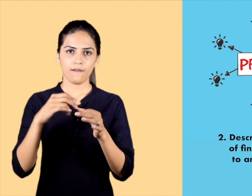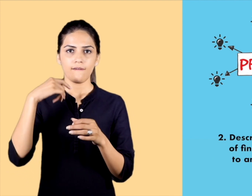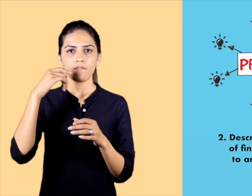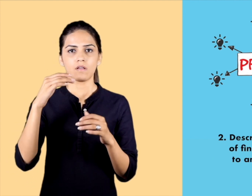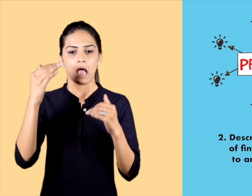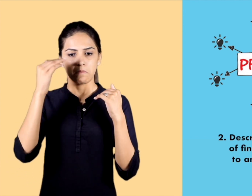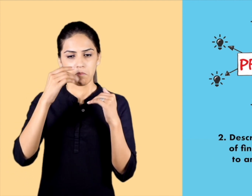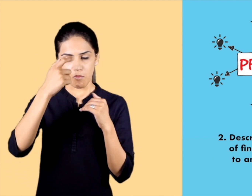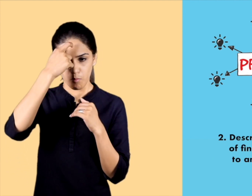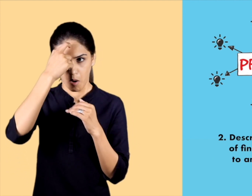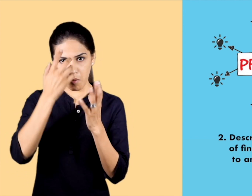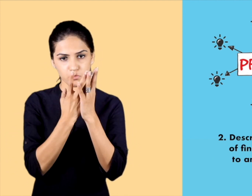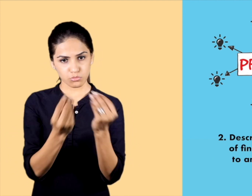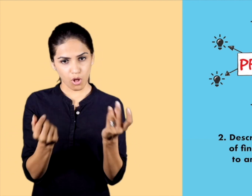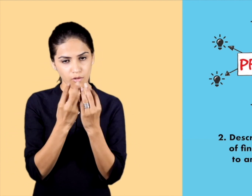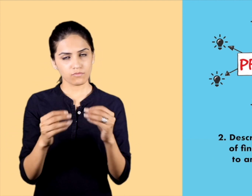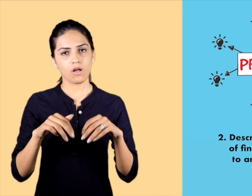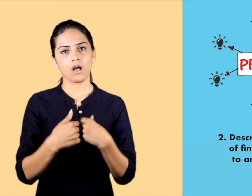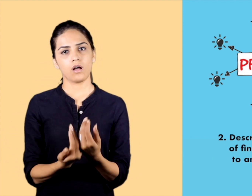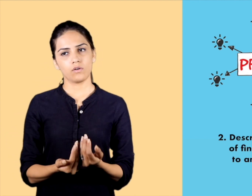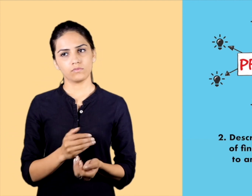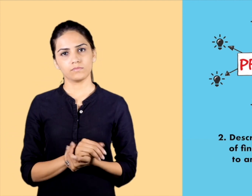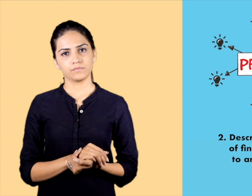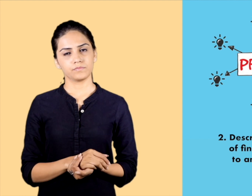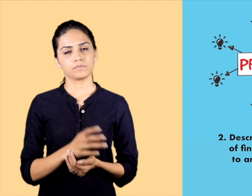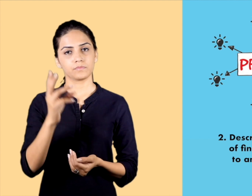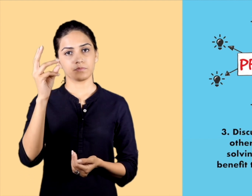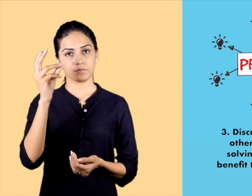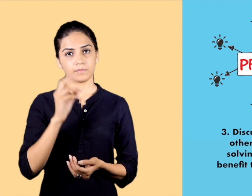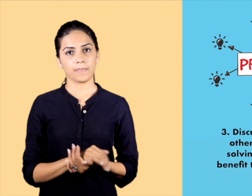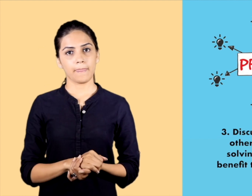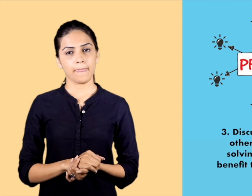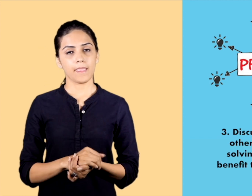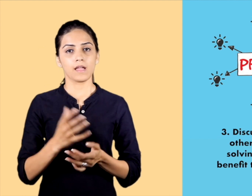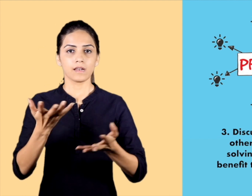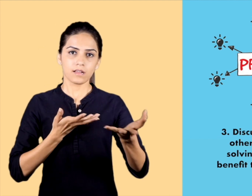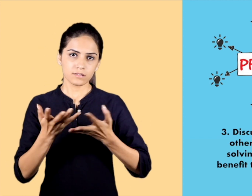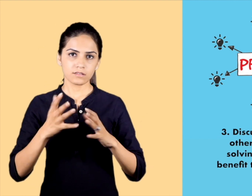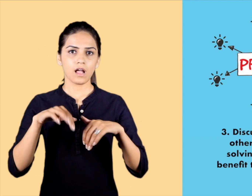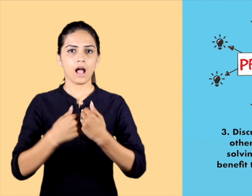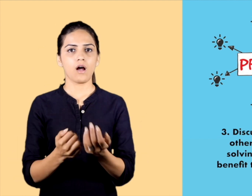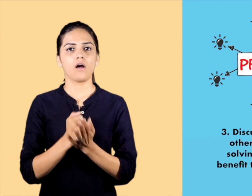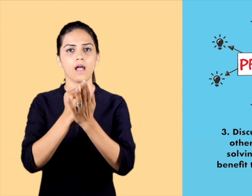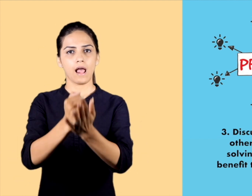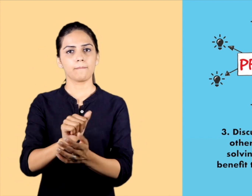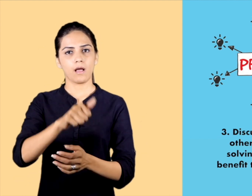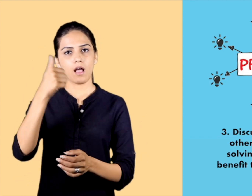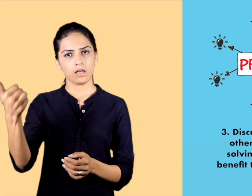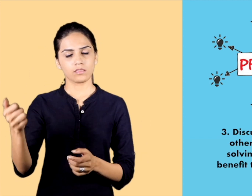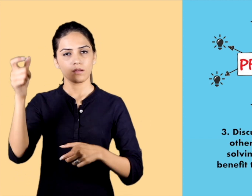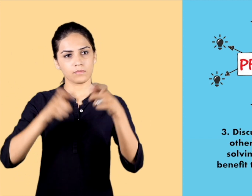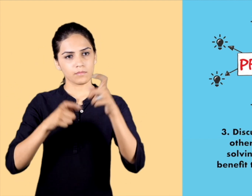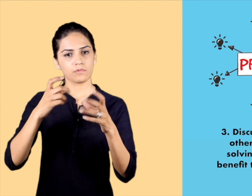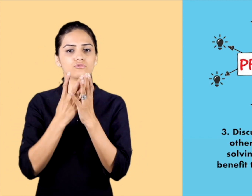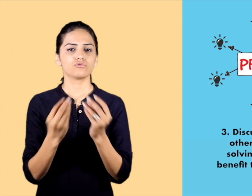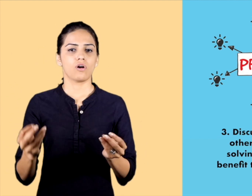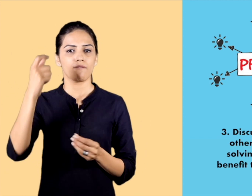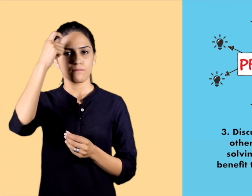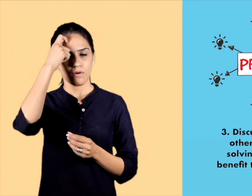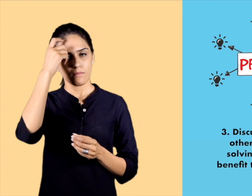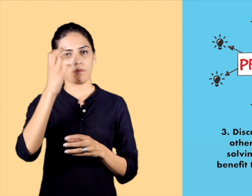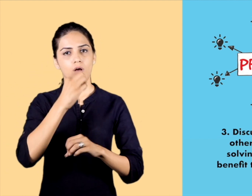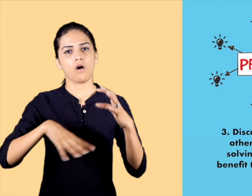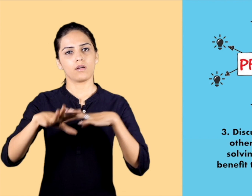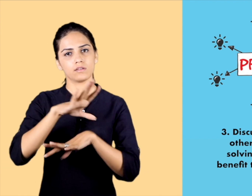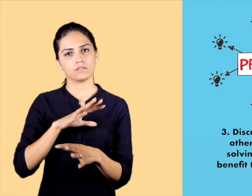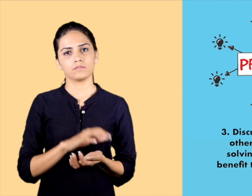Describe the phrases of finding solution to any problem. Number 3. Discuss how helping other colleagues in solving problem can